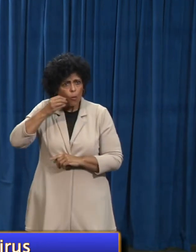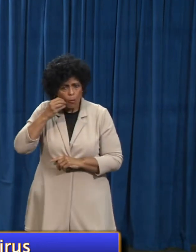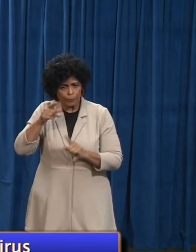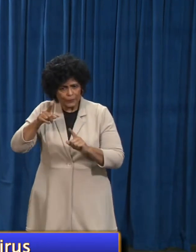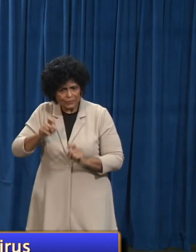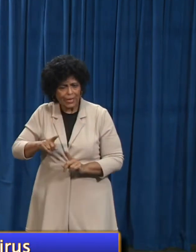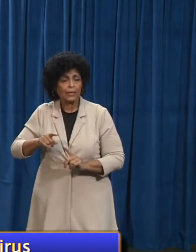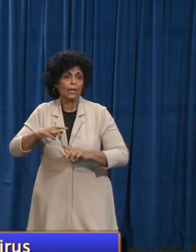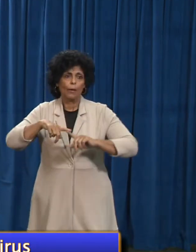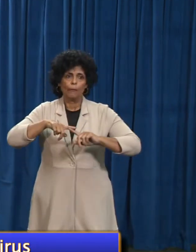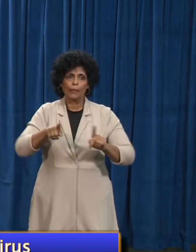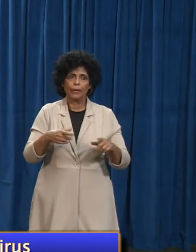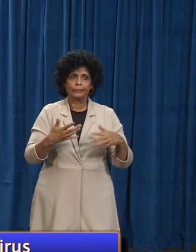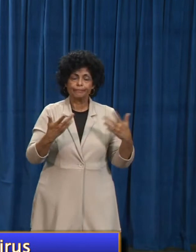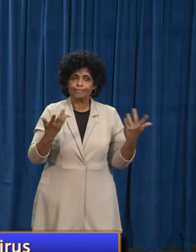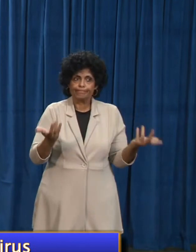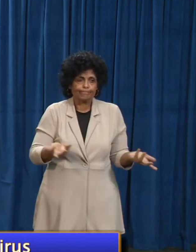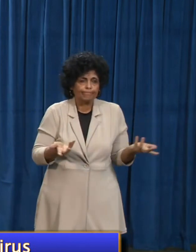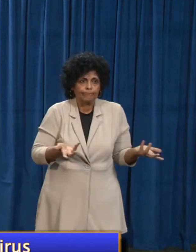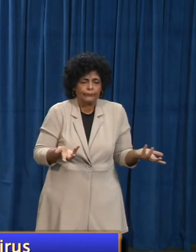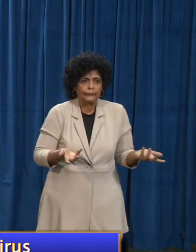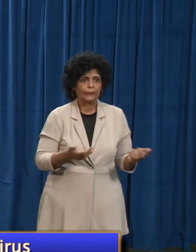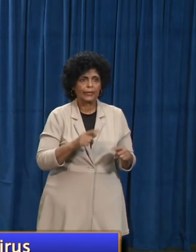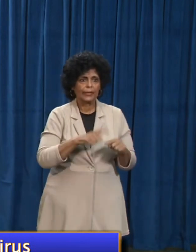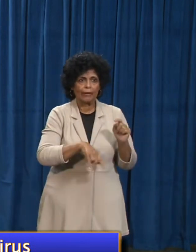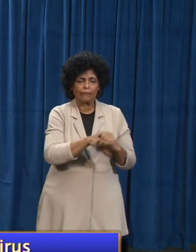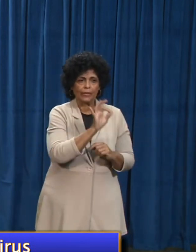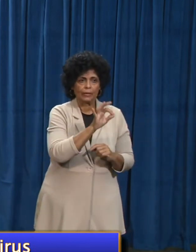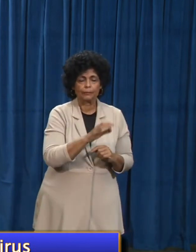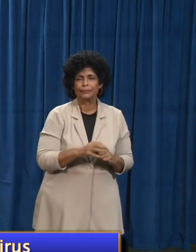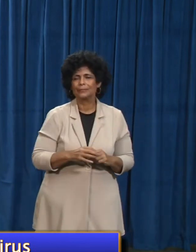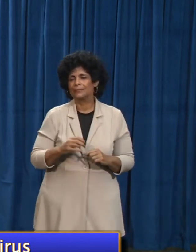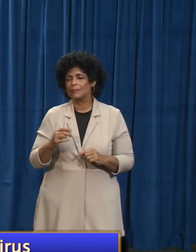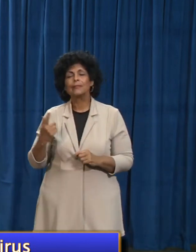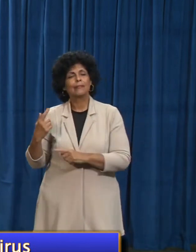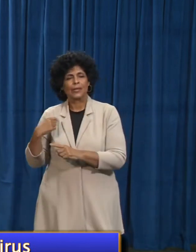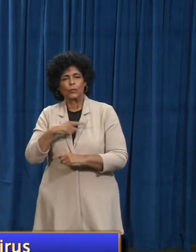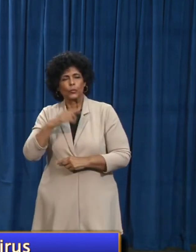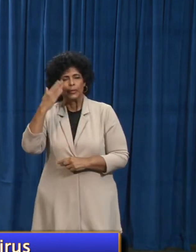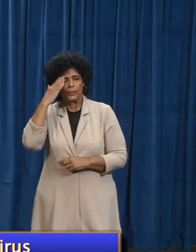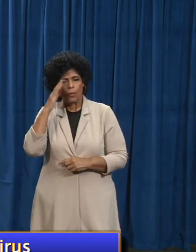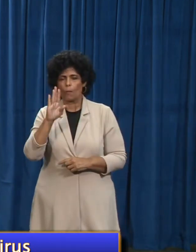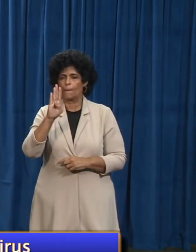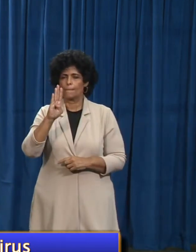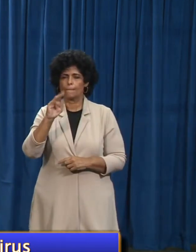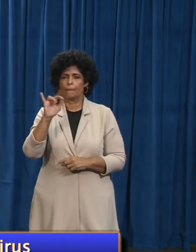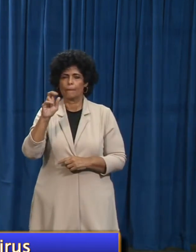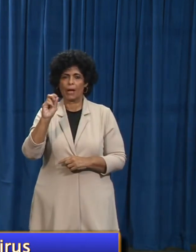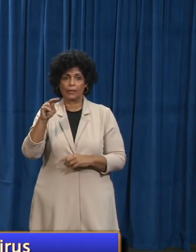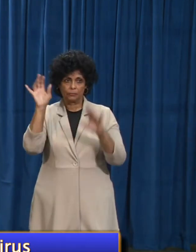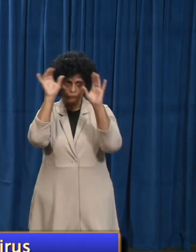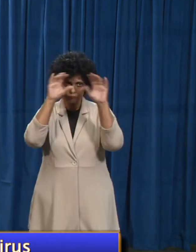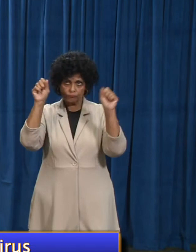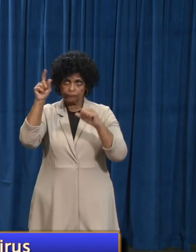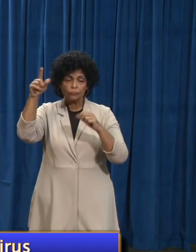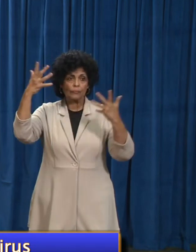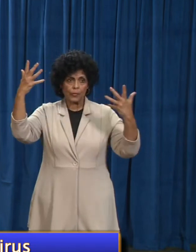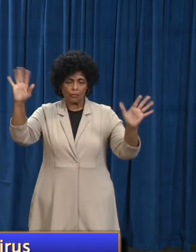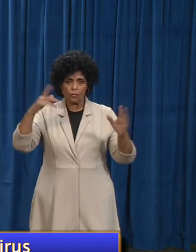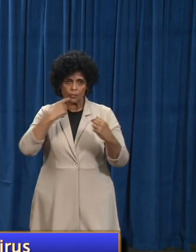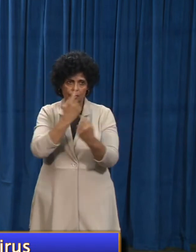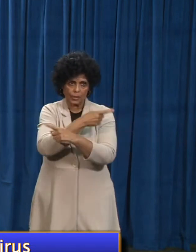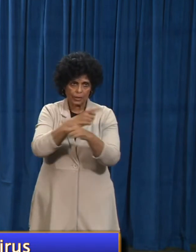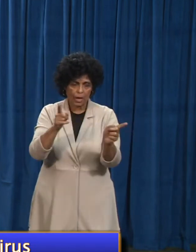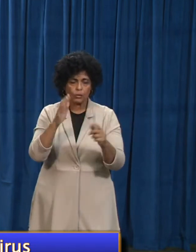Well, we know that the Biden administration has announced that the plan is to distribute, I think, 500